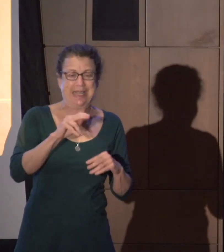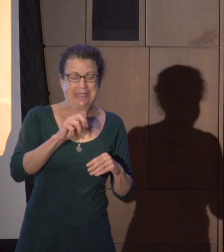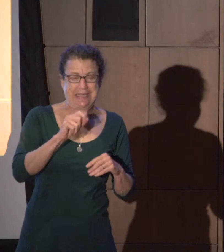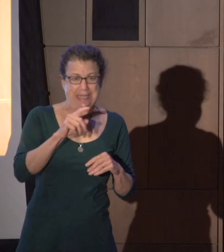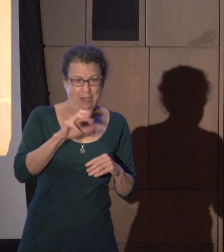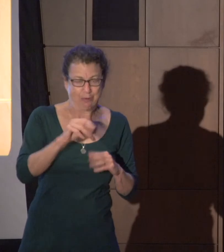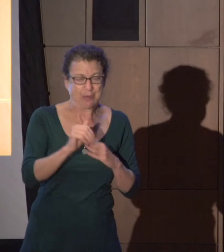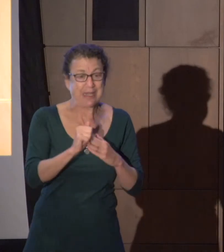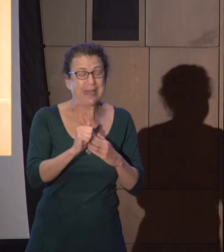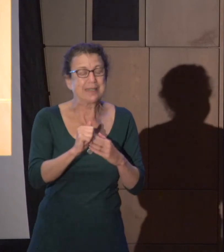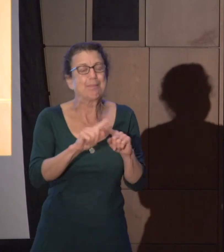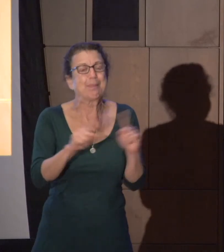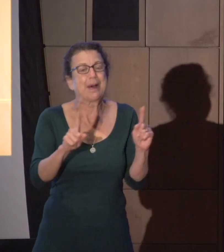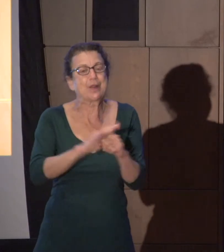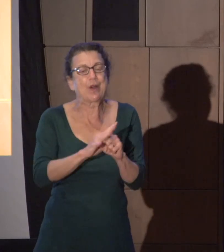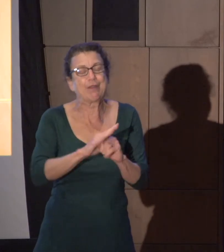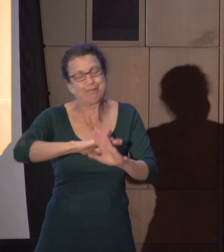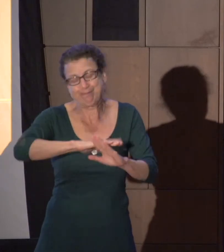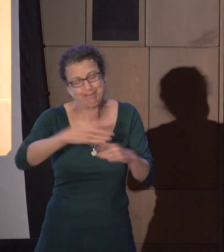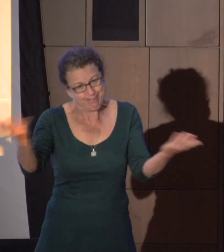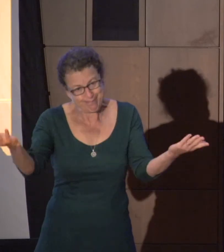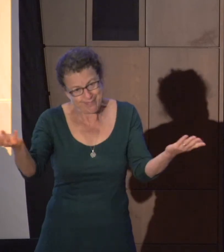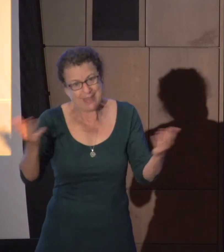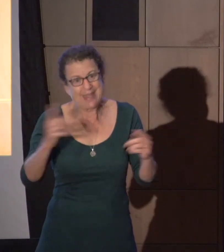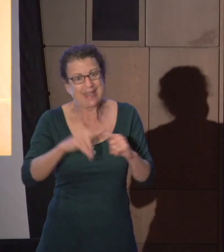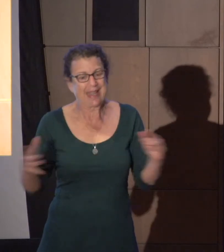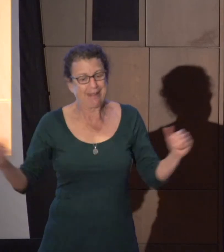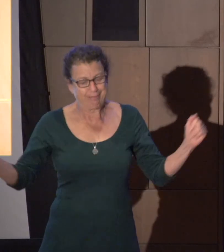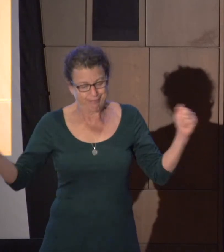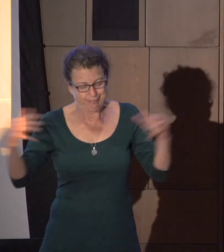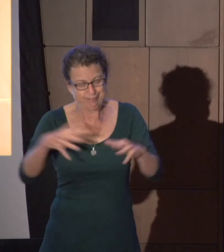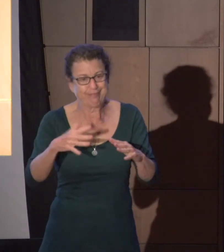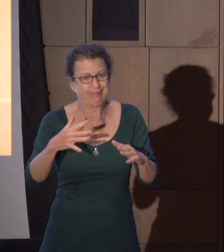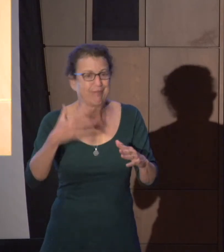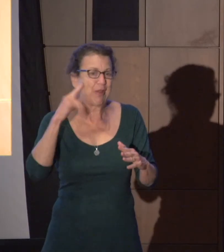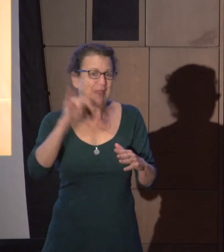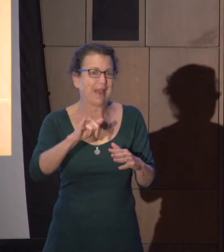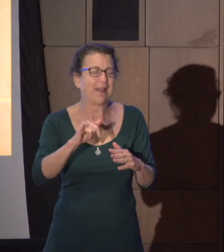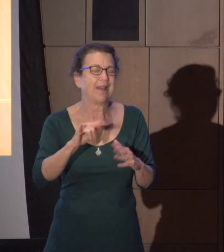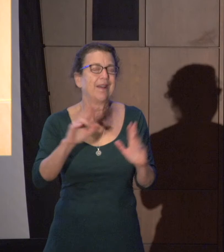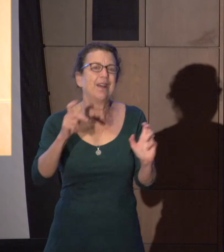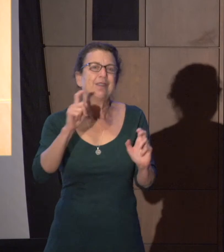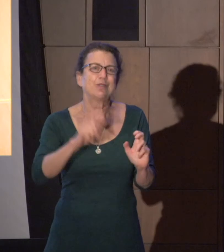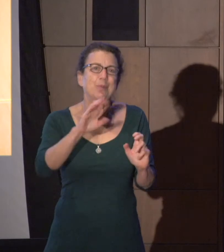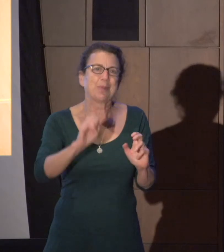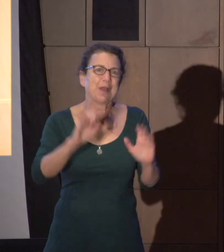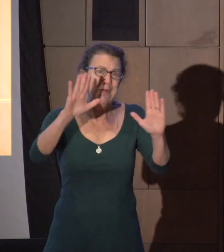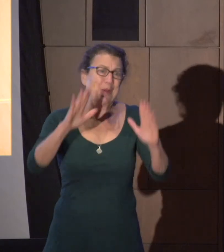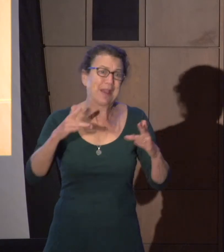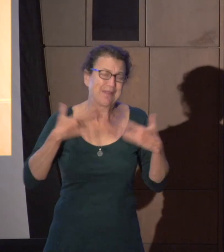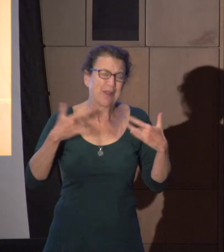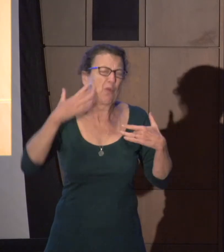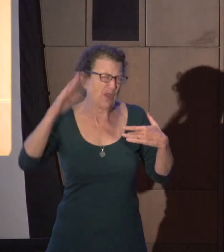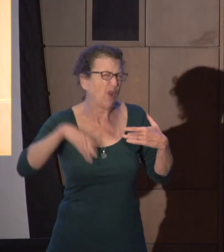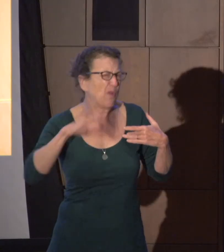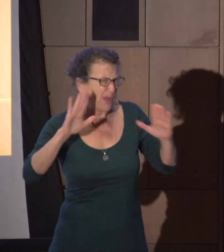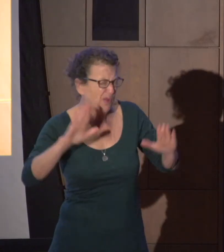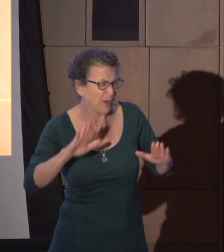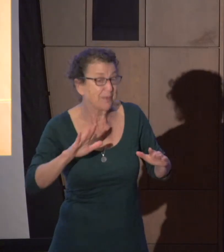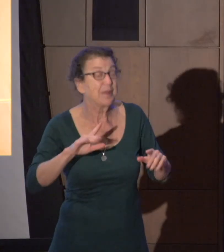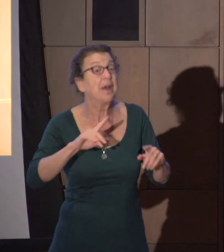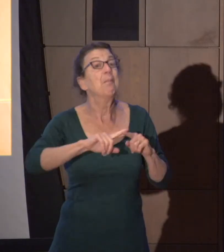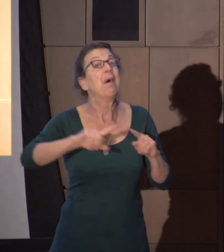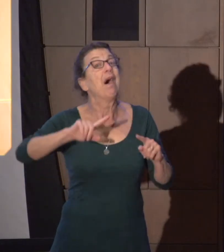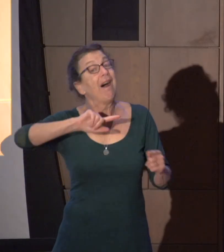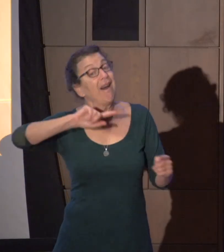Guides, but COVID prevented us from gathering in person to have that, what would have been a great event, we know. On the flip